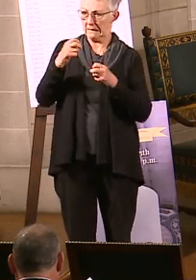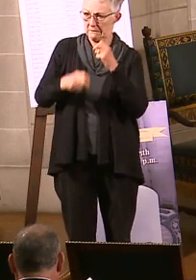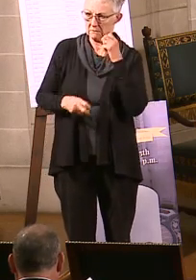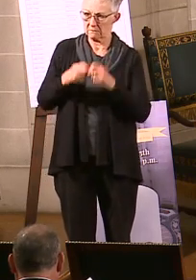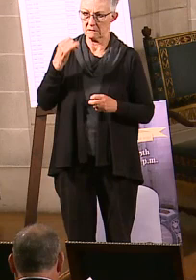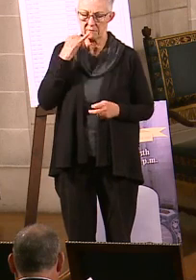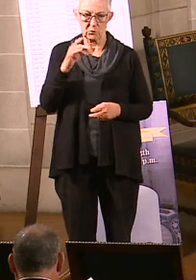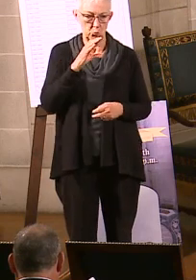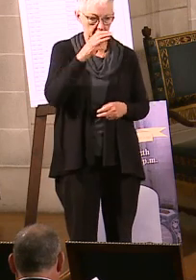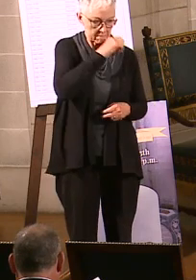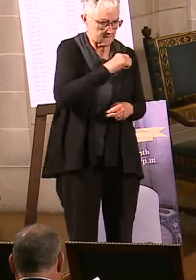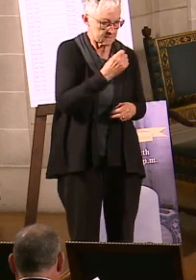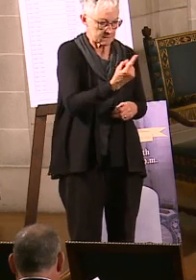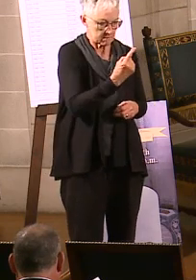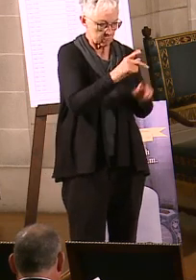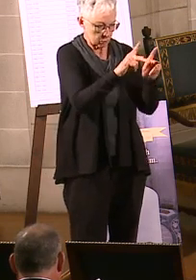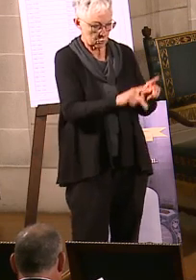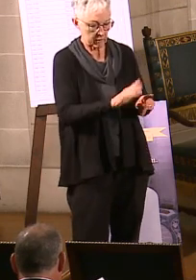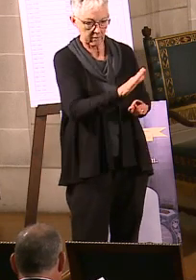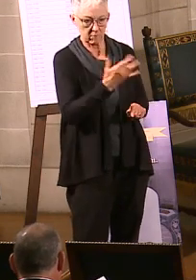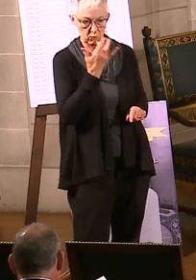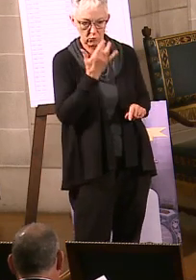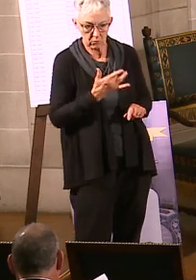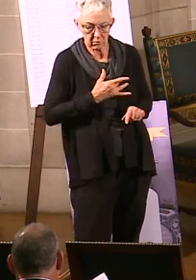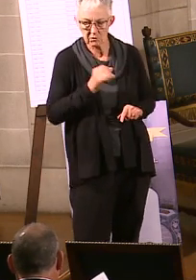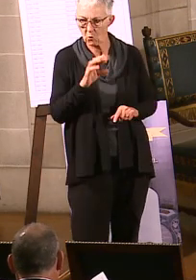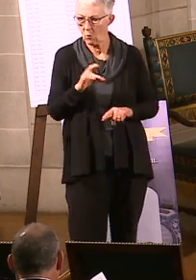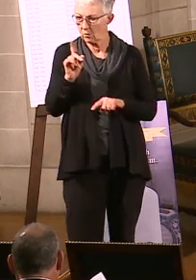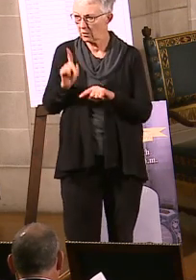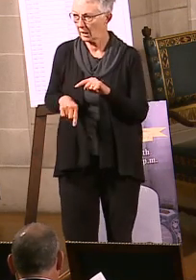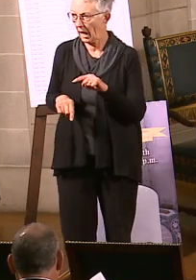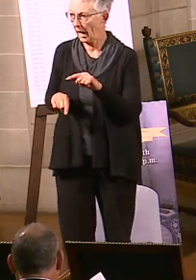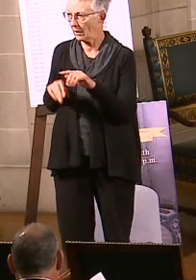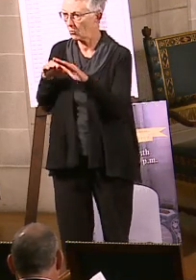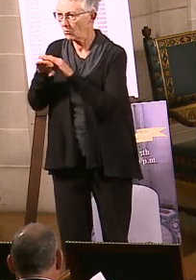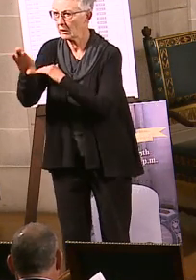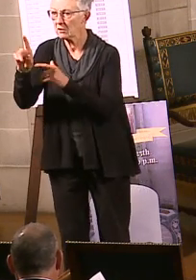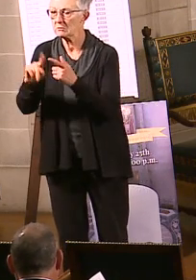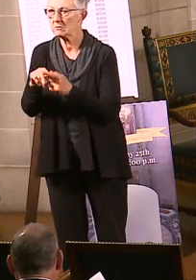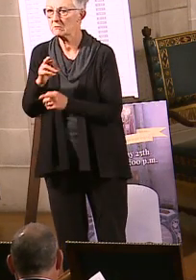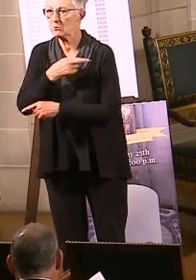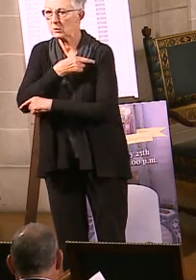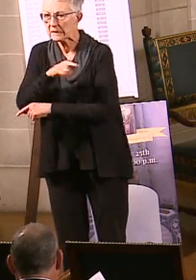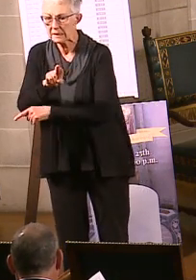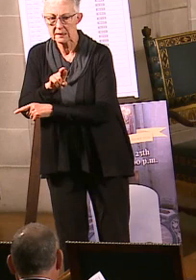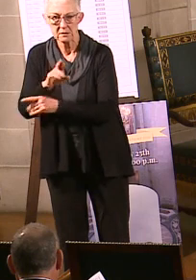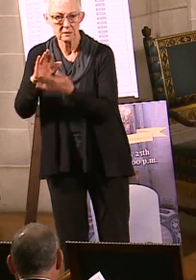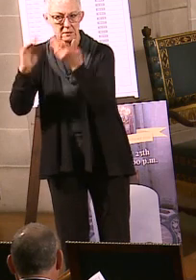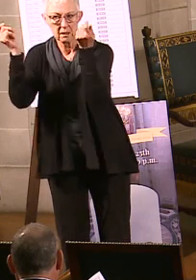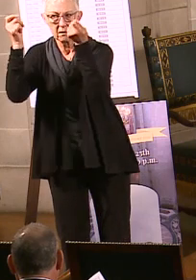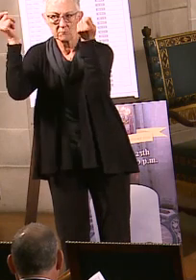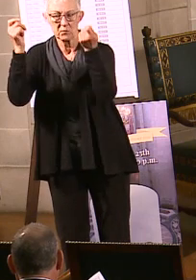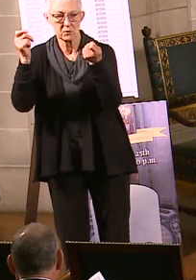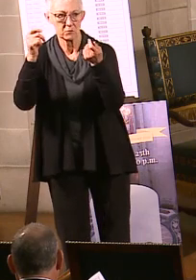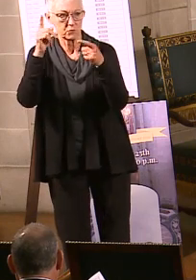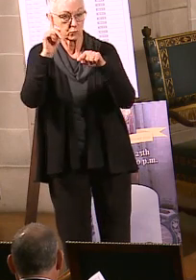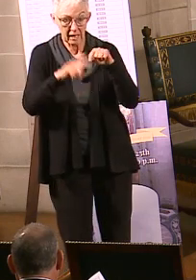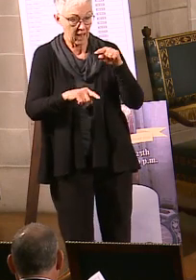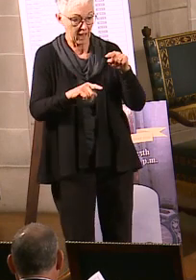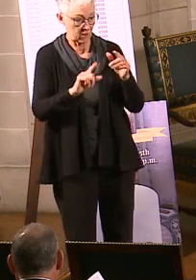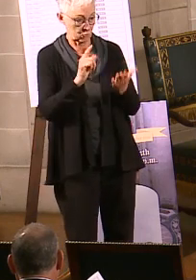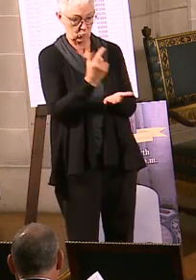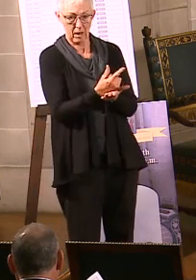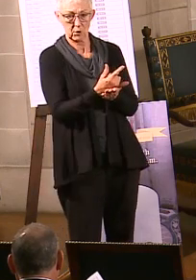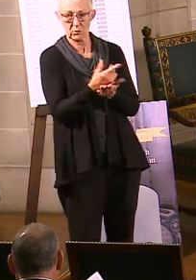it's difficult when you can't go to a religious ceremony. I think it's difficult when you can't graduate from high school. My son's